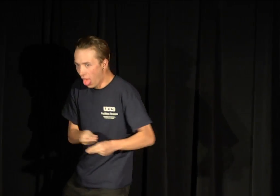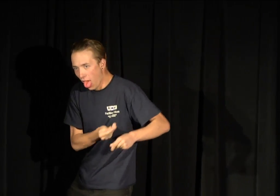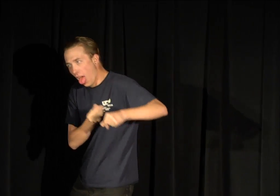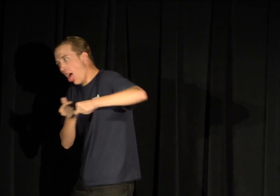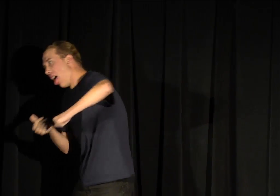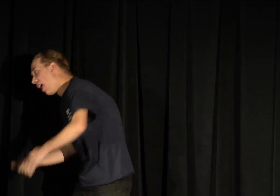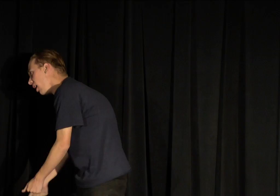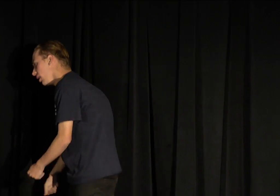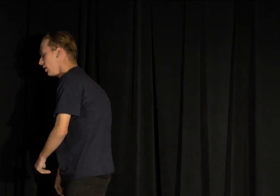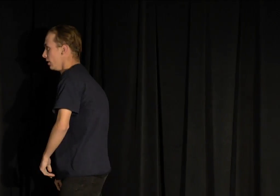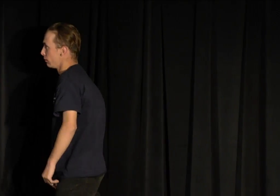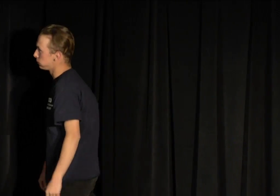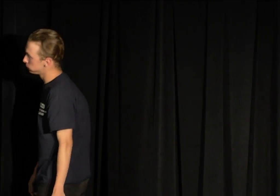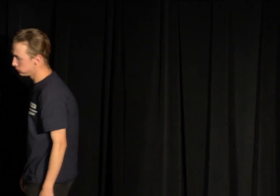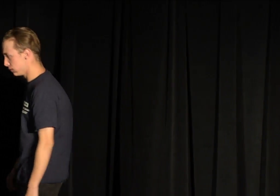All that money we spent on the interpreters.